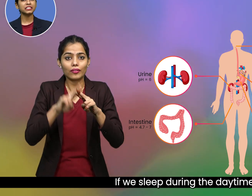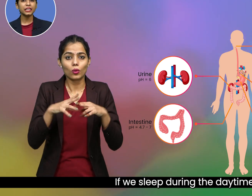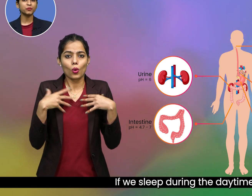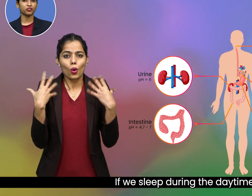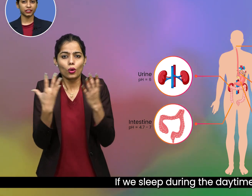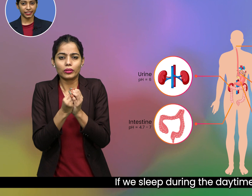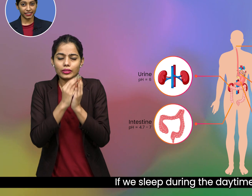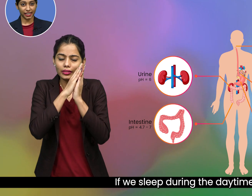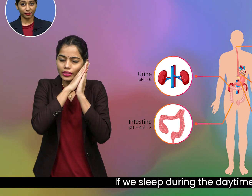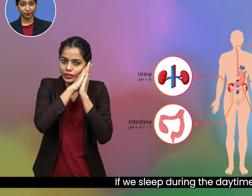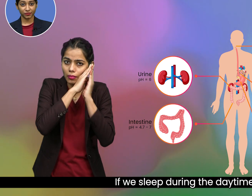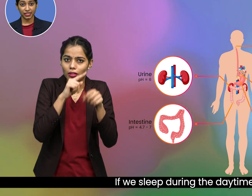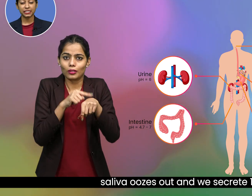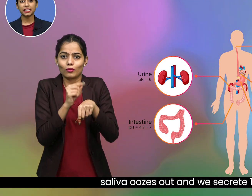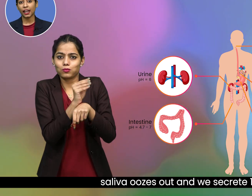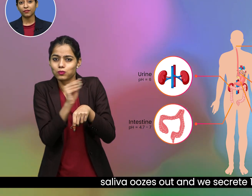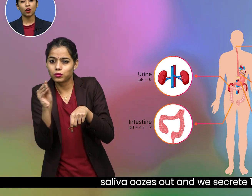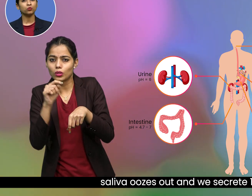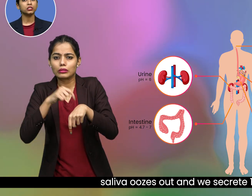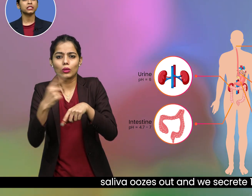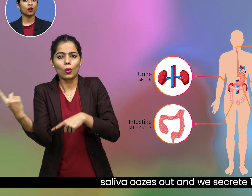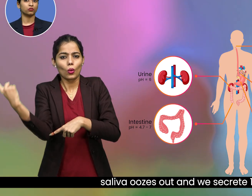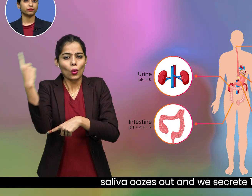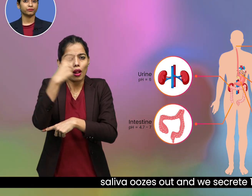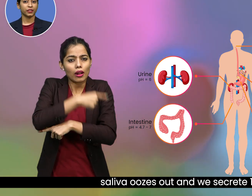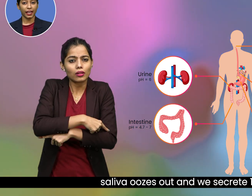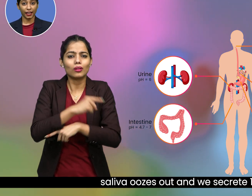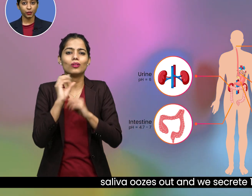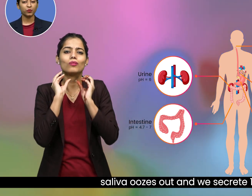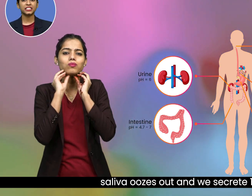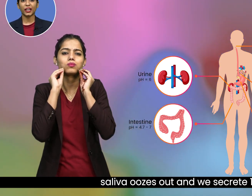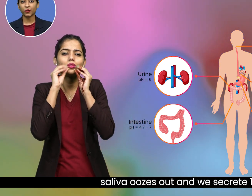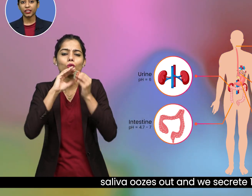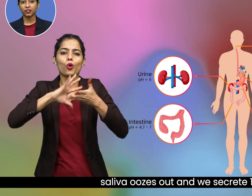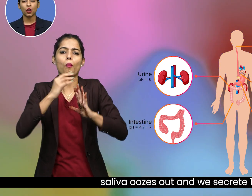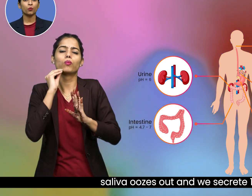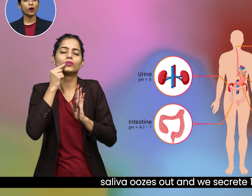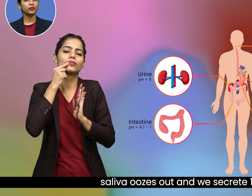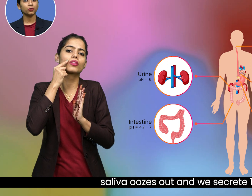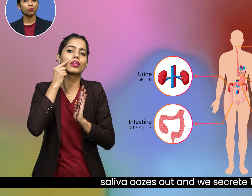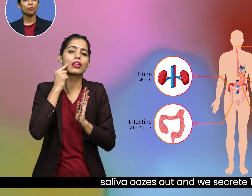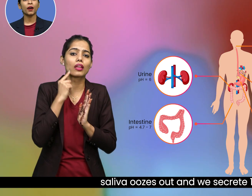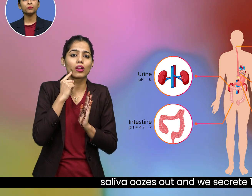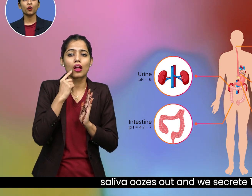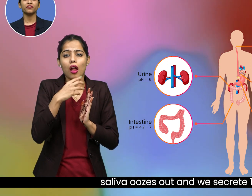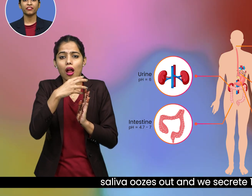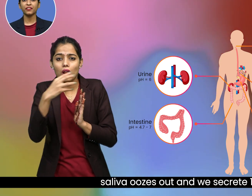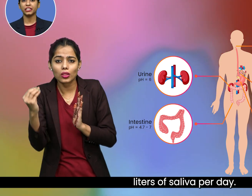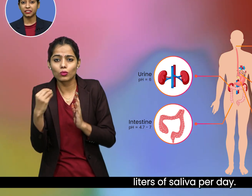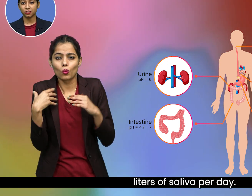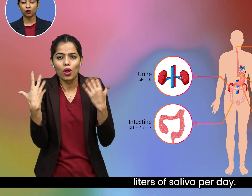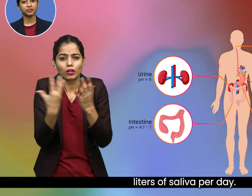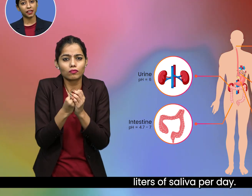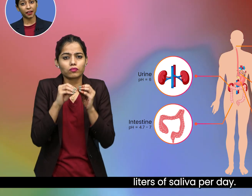If we sleep during the daytime, saliva oozes out and we secrete 1 to